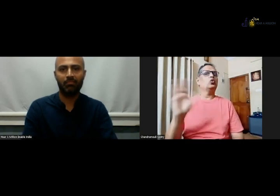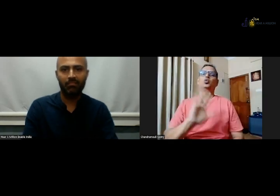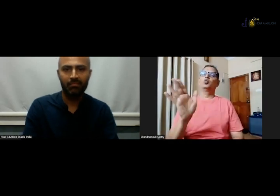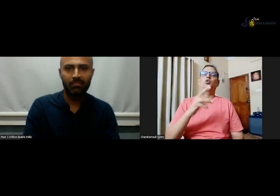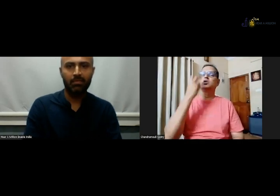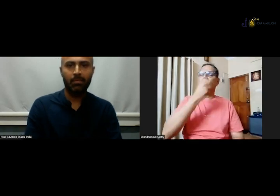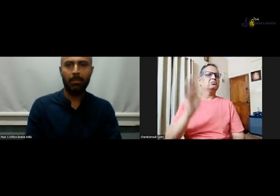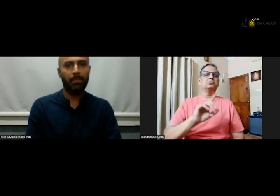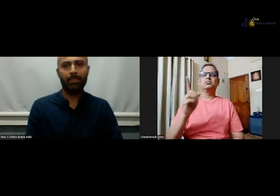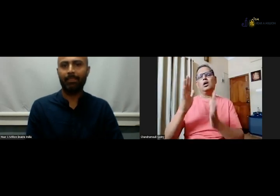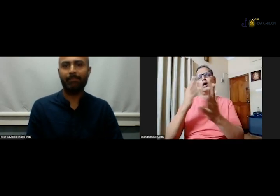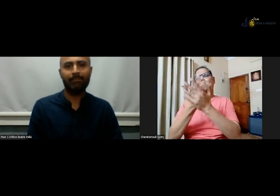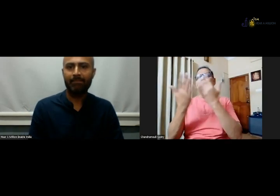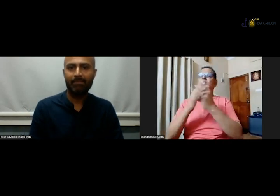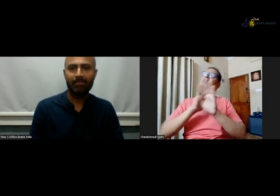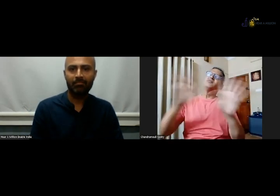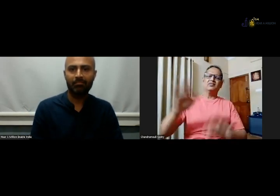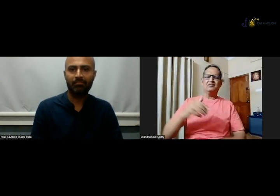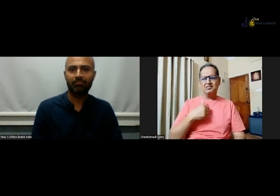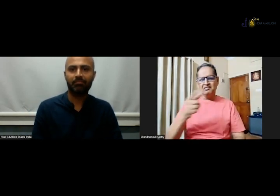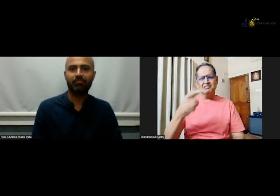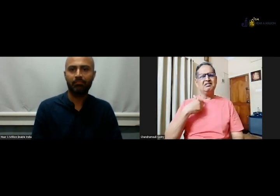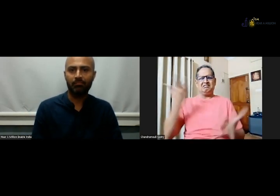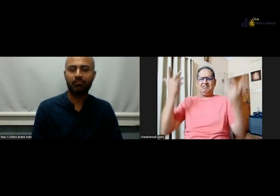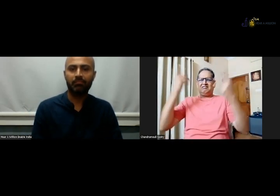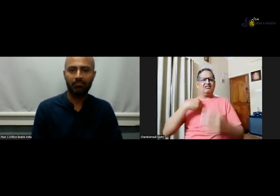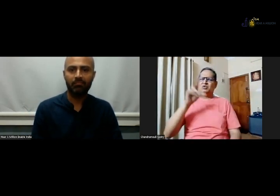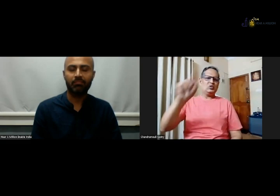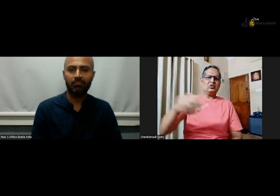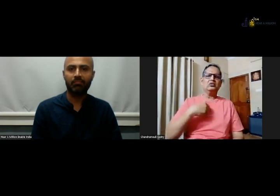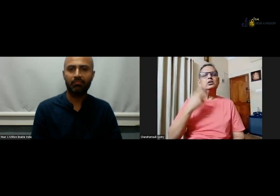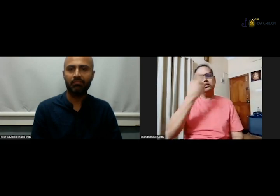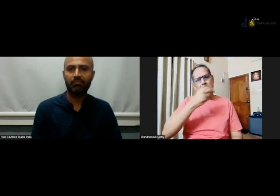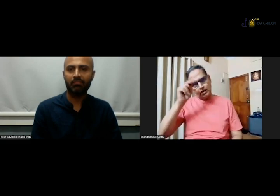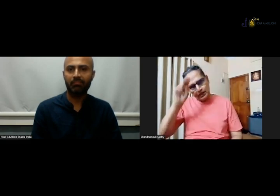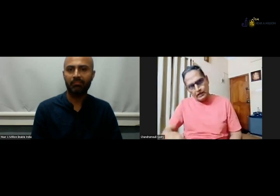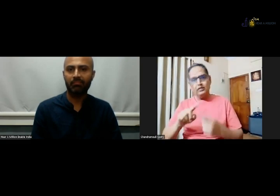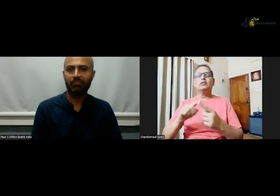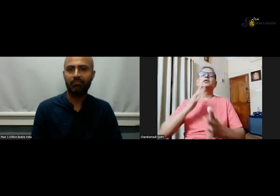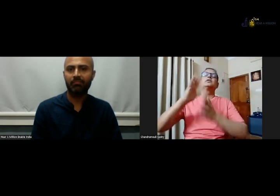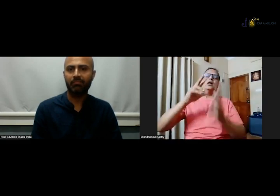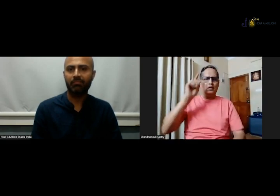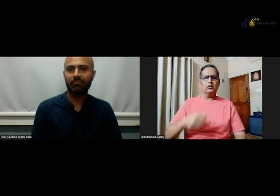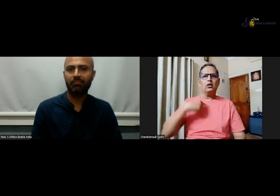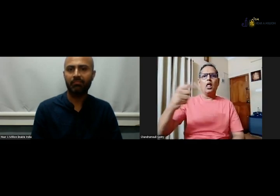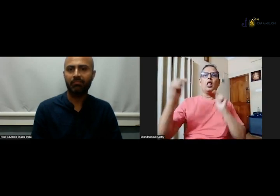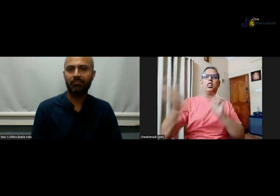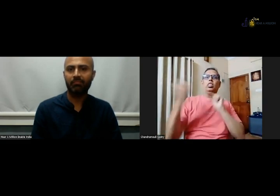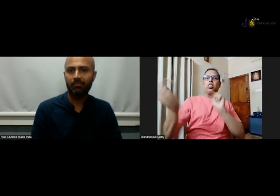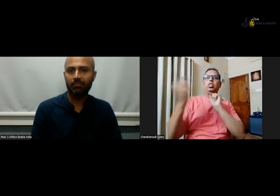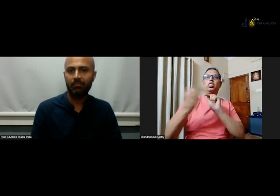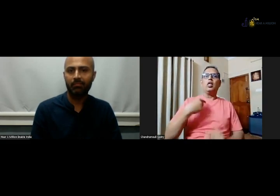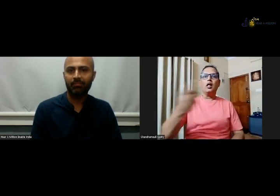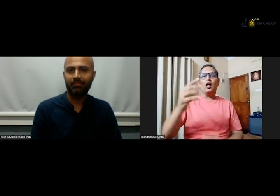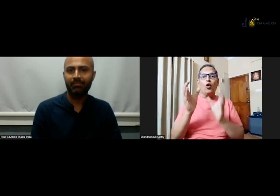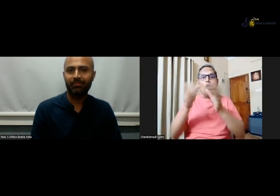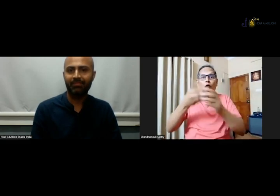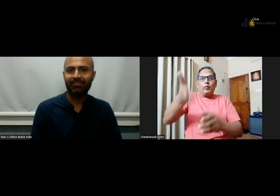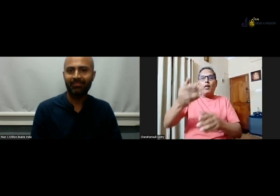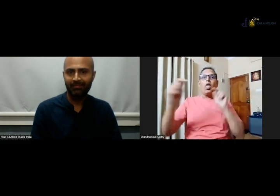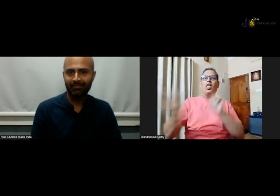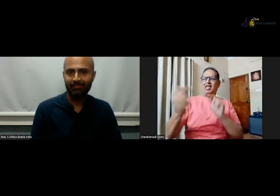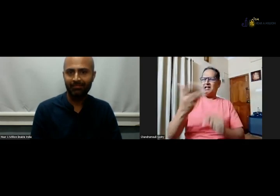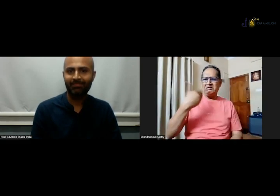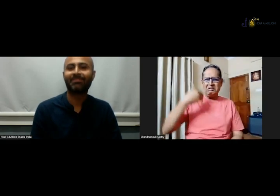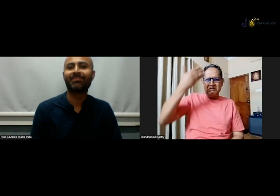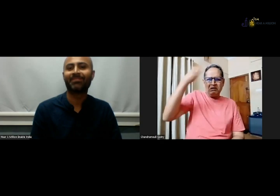She talked about it, but speech, you know, speech is not that good and sign language is helpful. But I said I was against her,